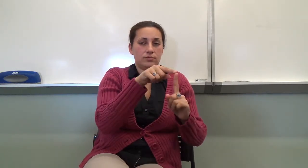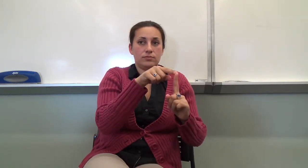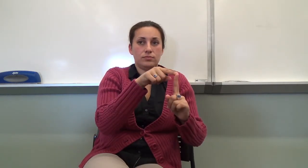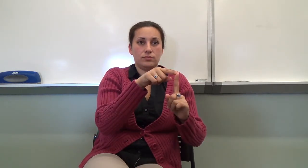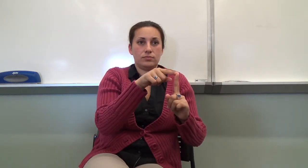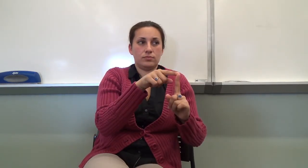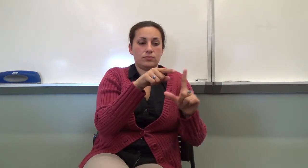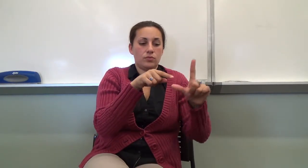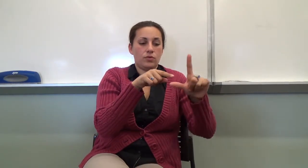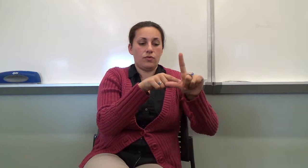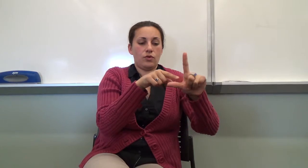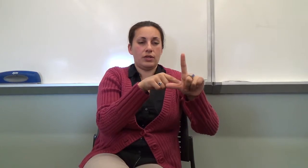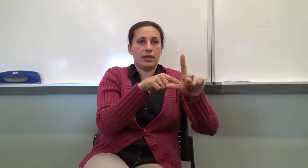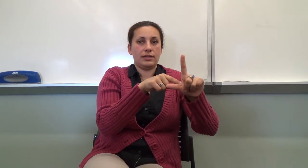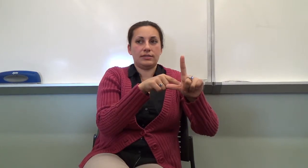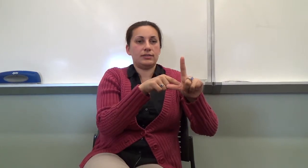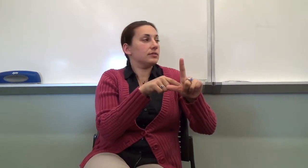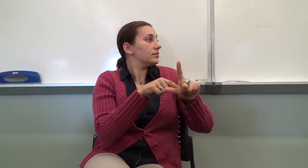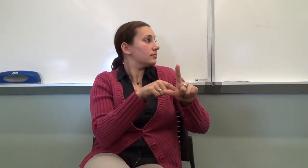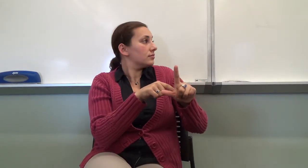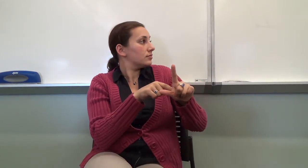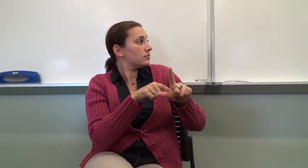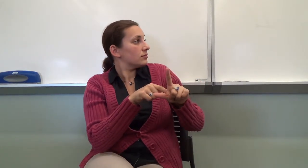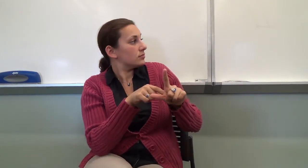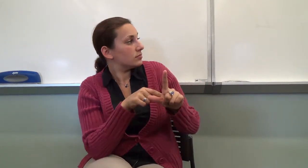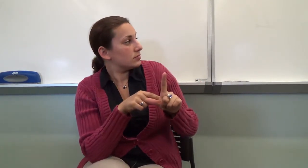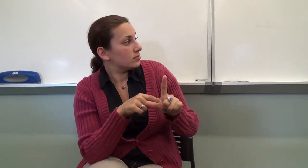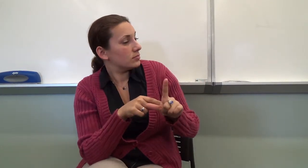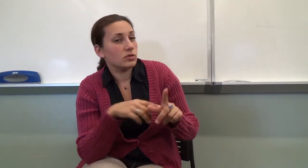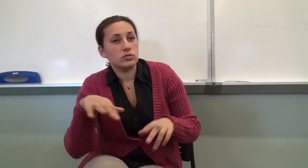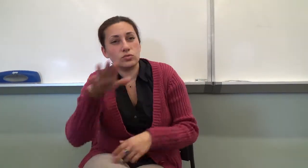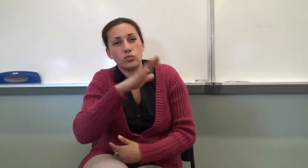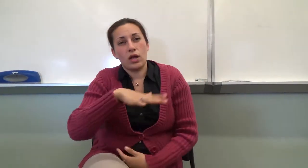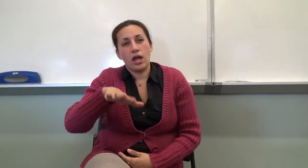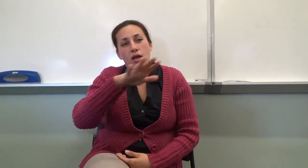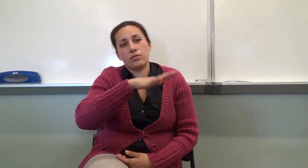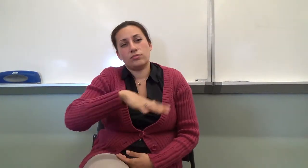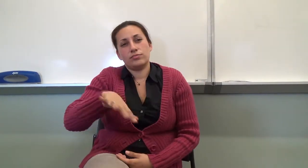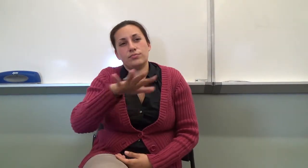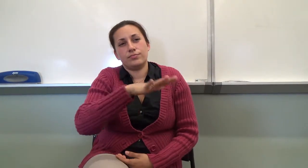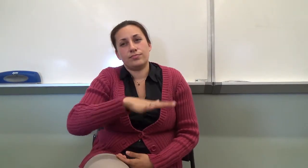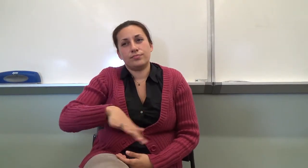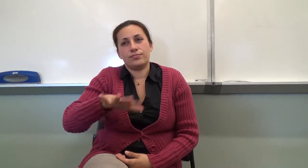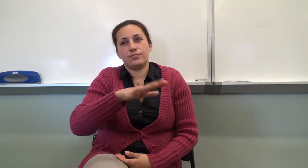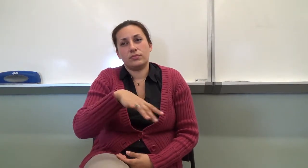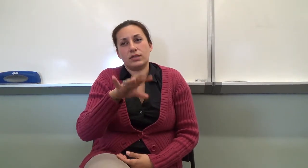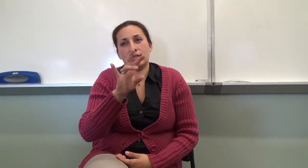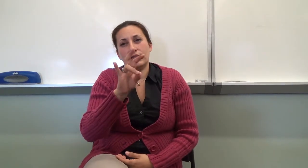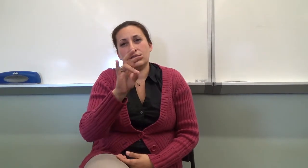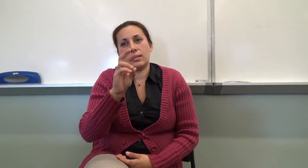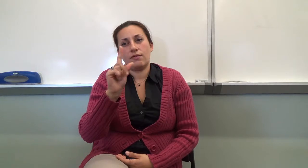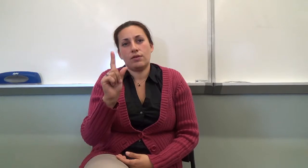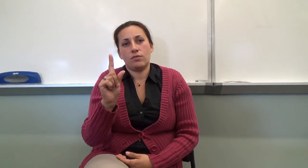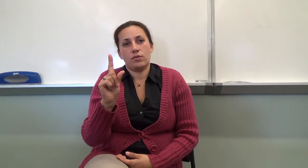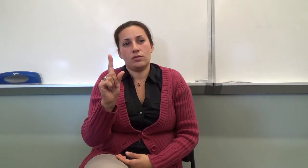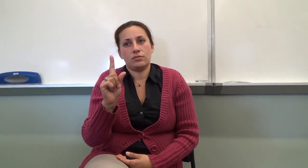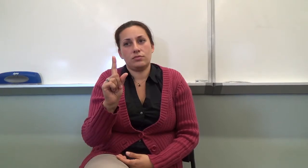bottom ray AC, and this one goes to about 71. So this is approximately